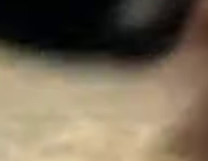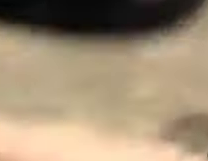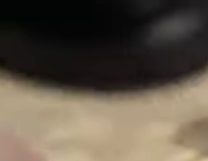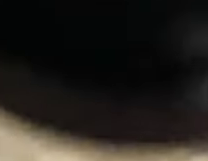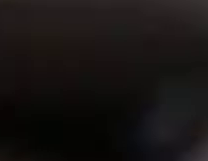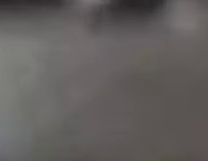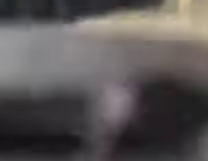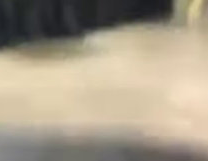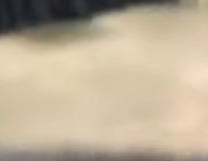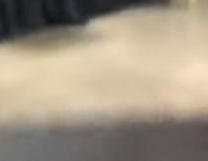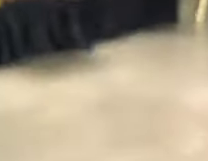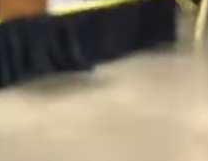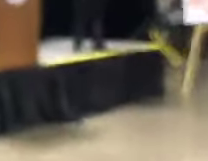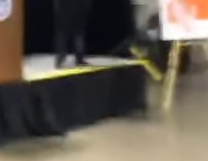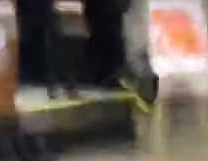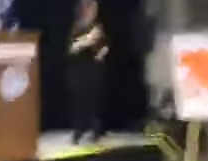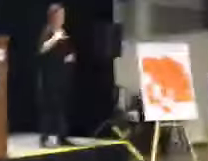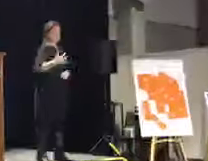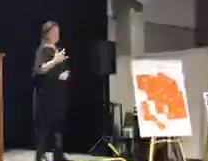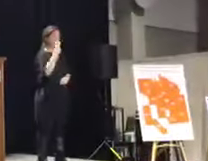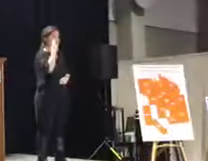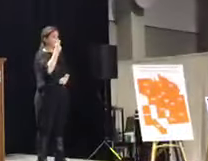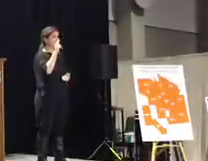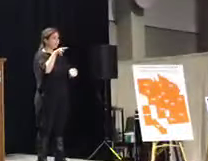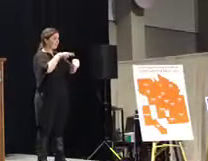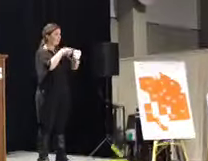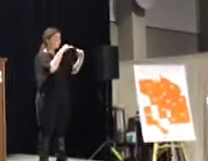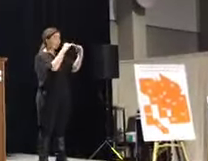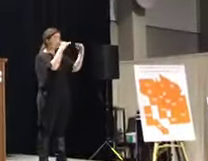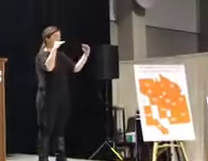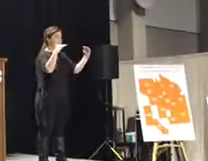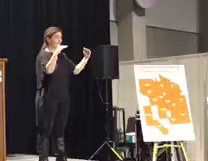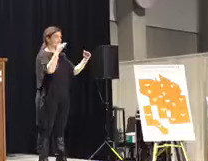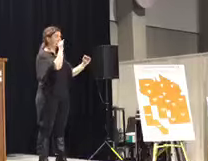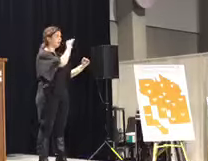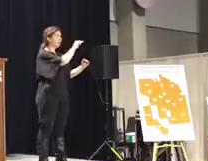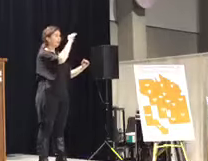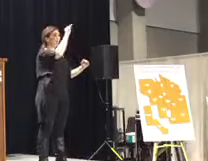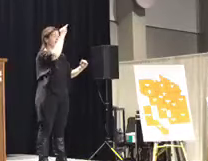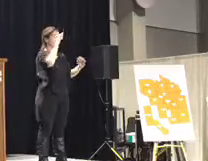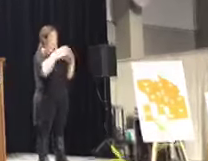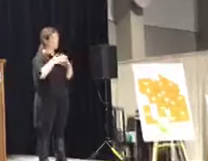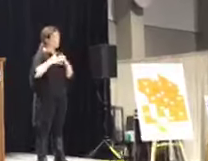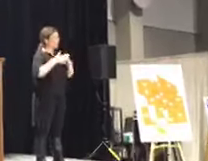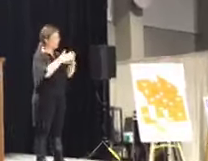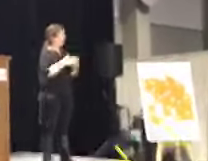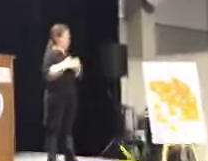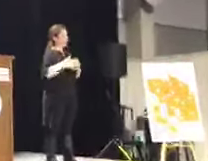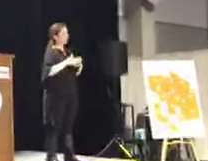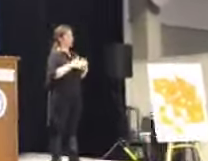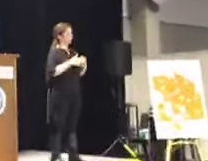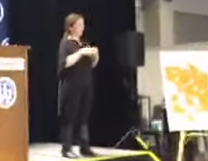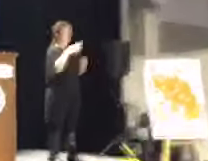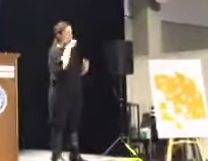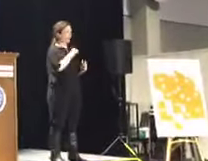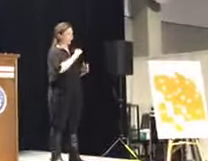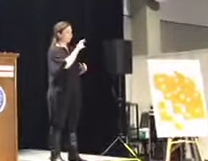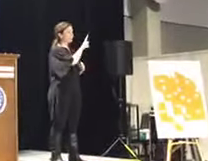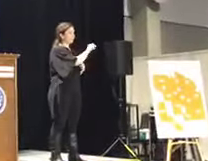But there is a trend, and it's a national trend, that we're seeing larger numbers in these demographics than